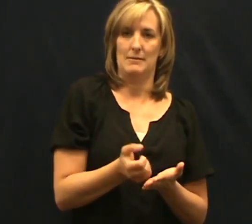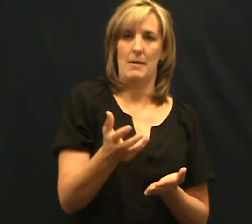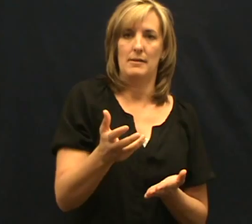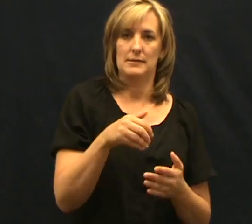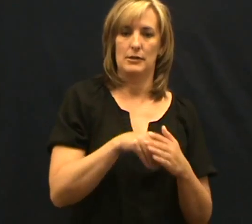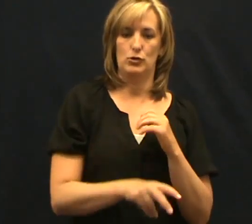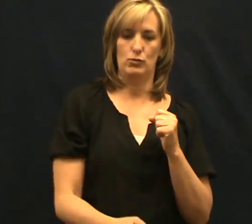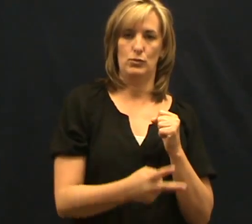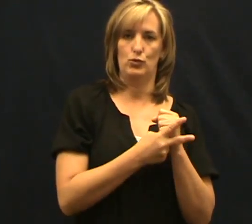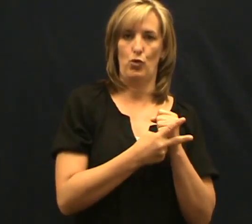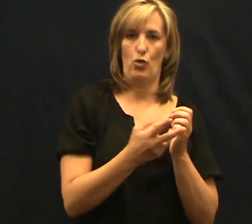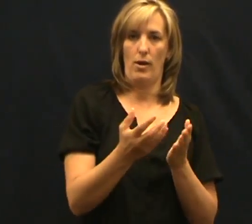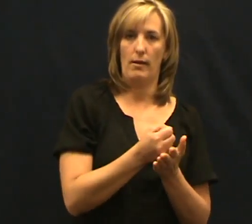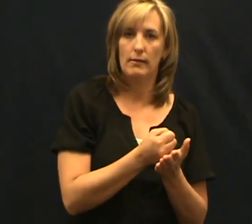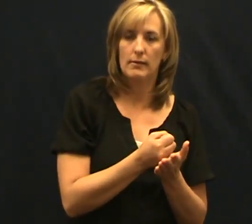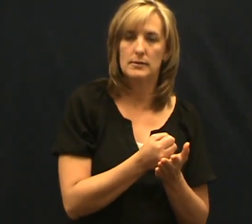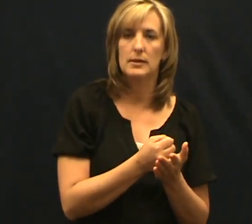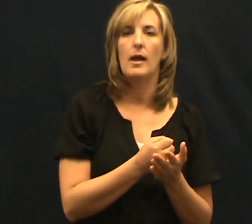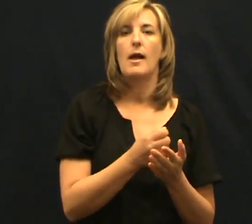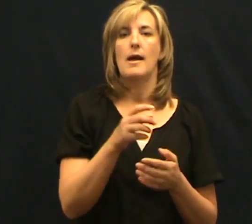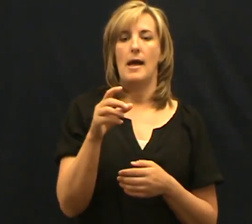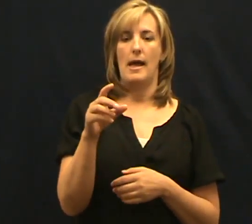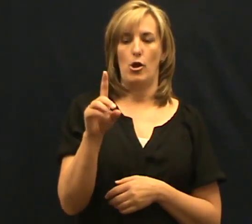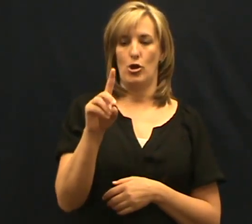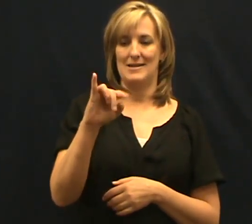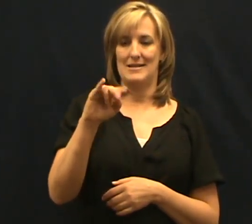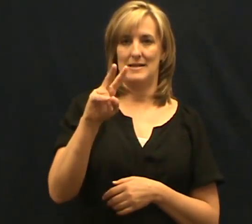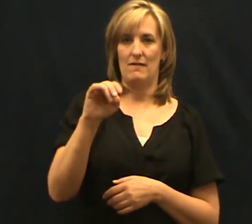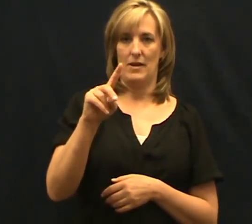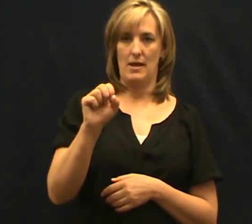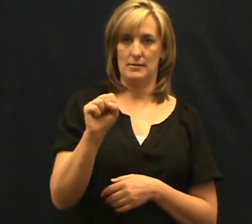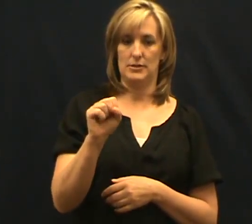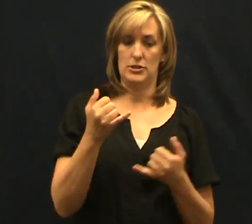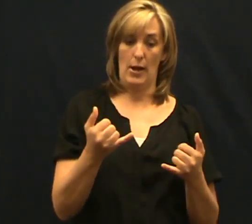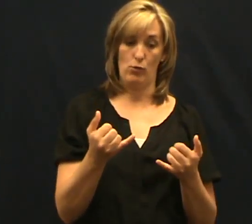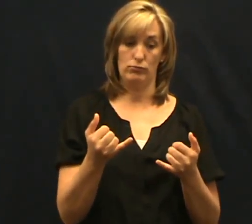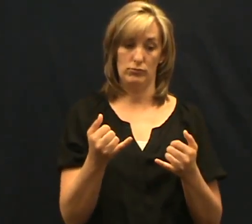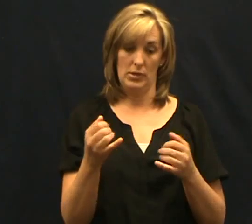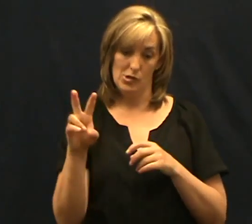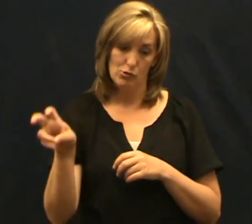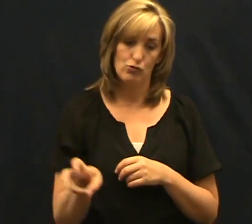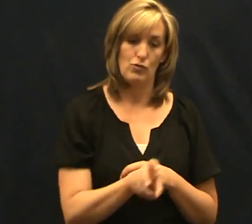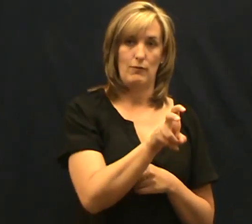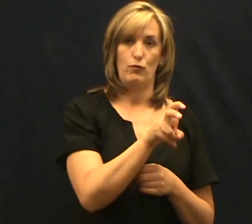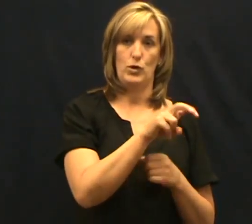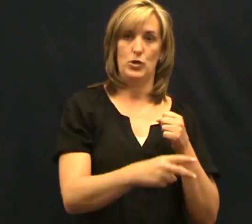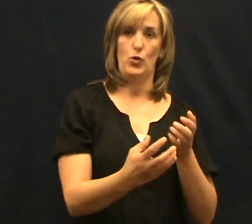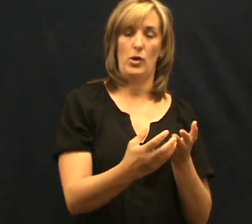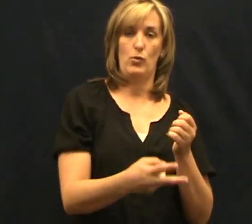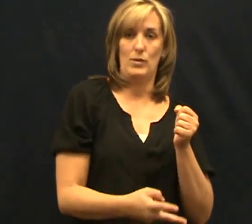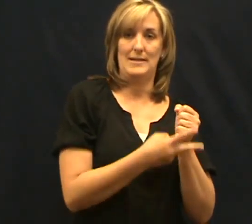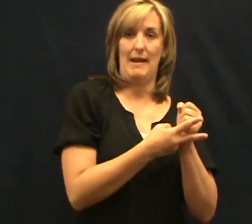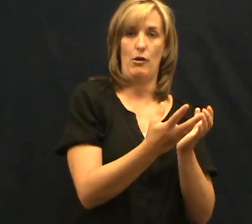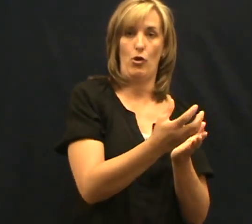our dividends into retained earnings. And so what's left now for all of our temporary accounts are zero balances. And that's the